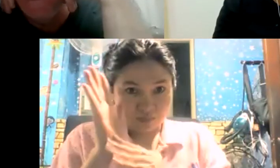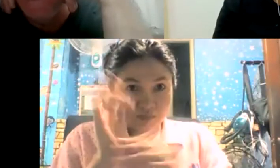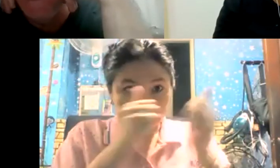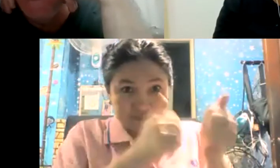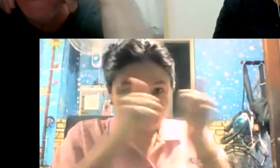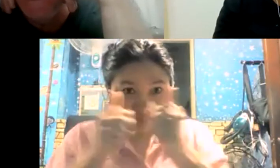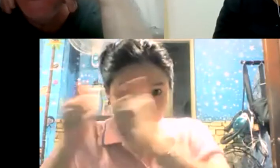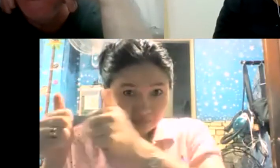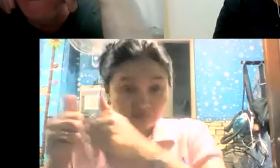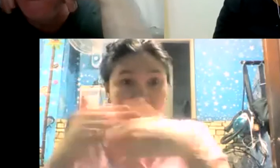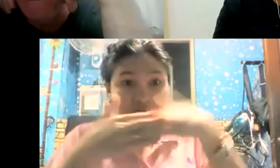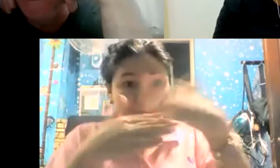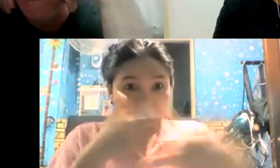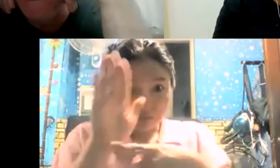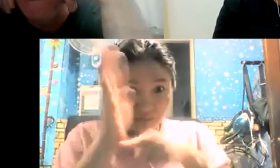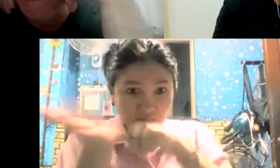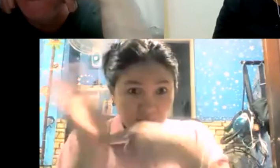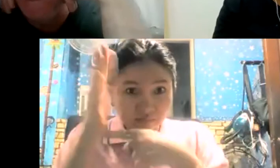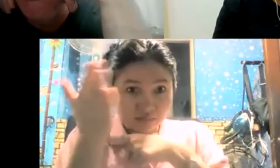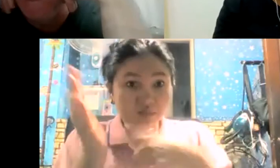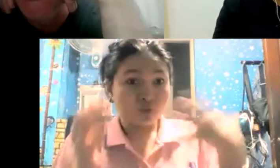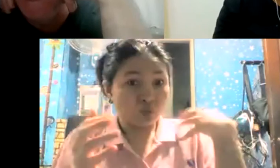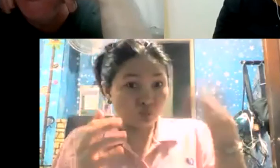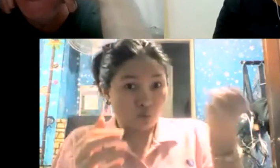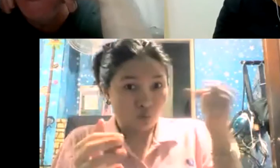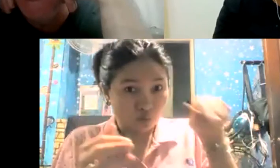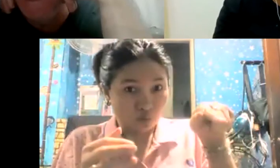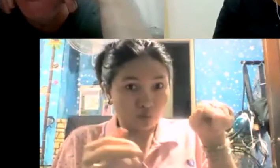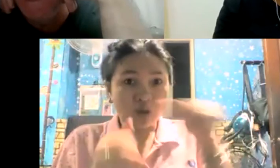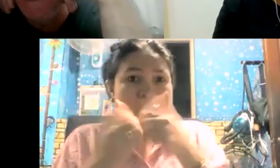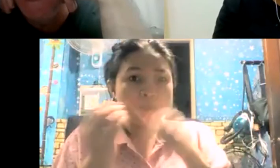So hand shape, dominant, non-dominant,